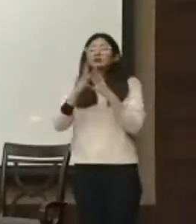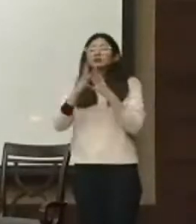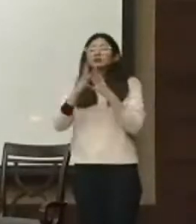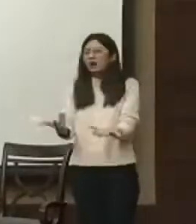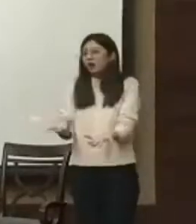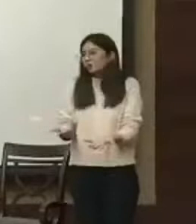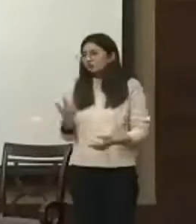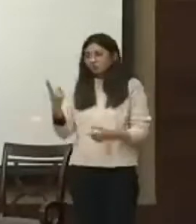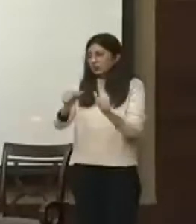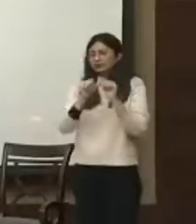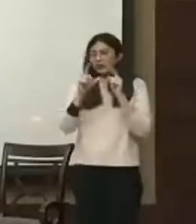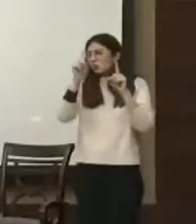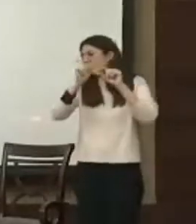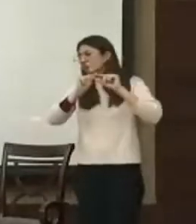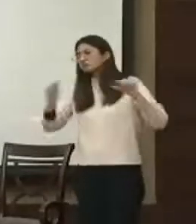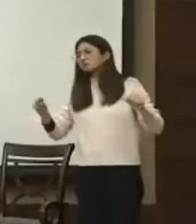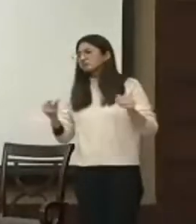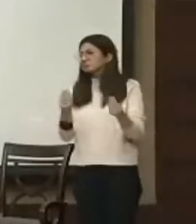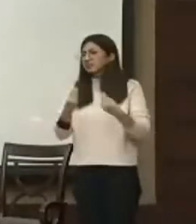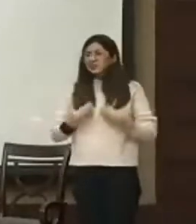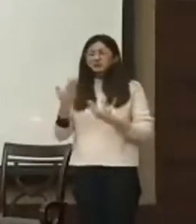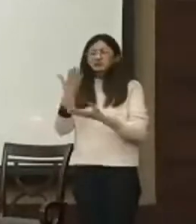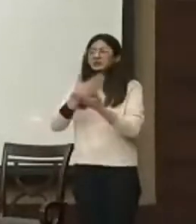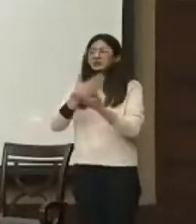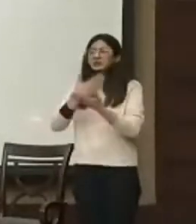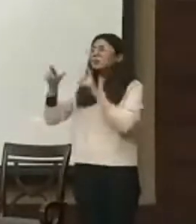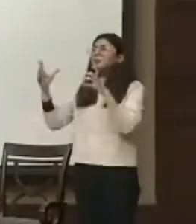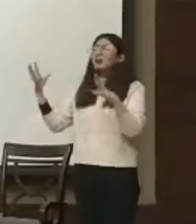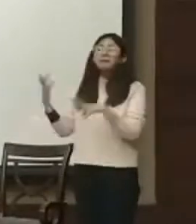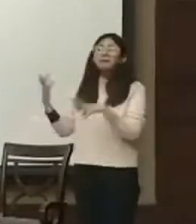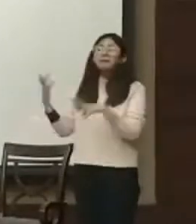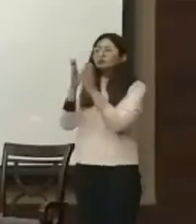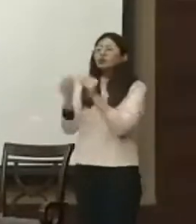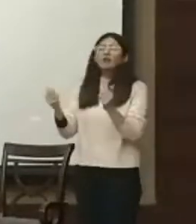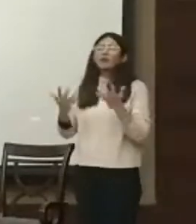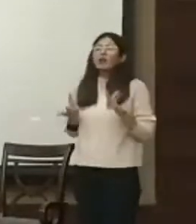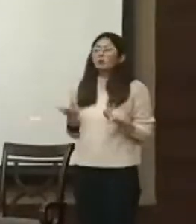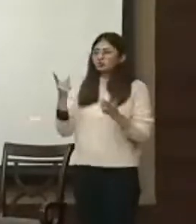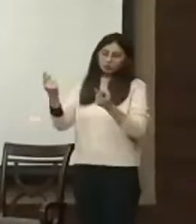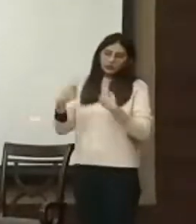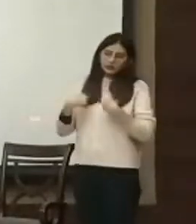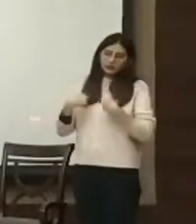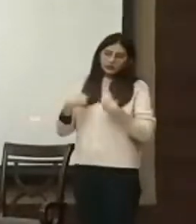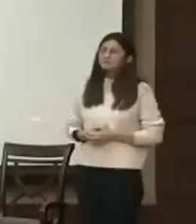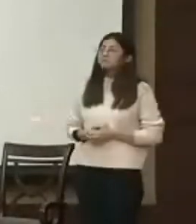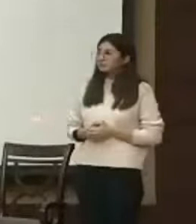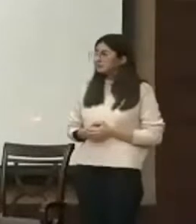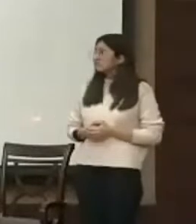plaguing the disabled people in the country? Just one sentence, we need to wind it up.